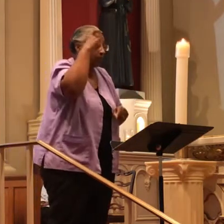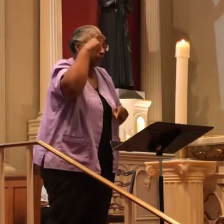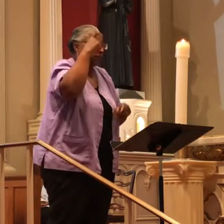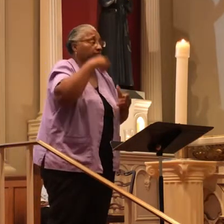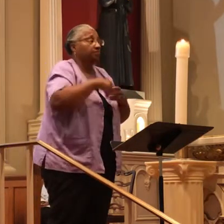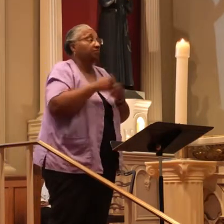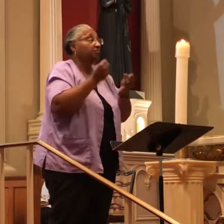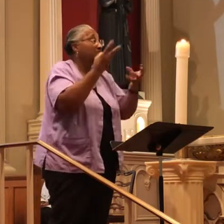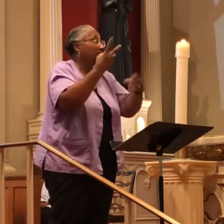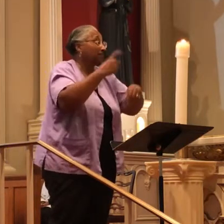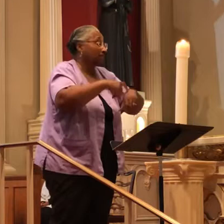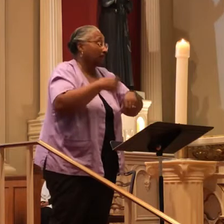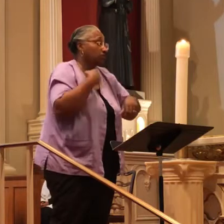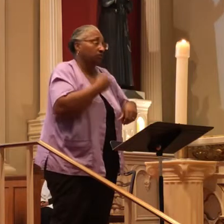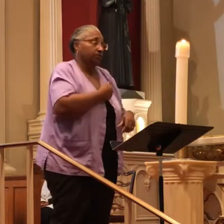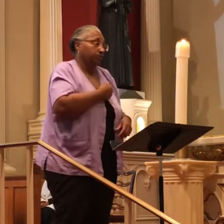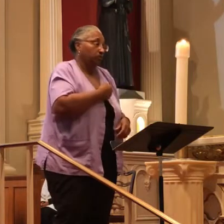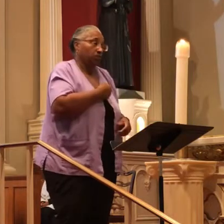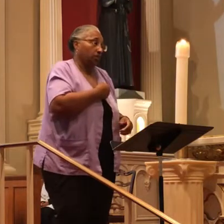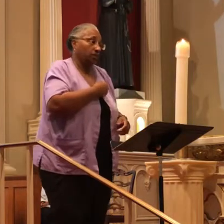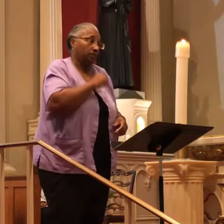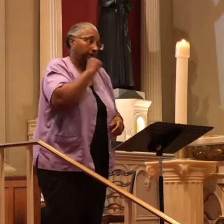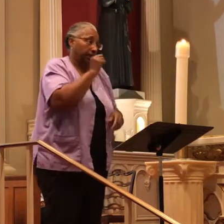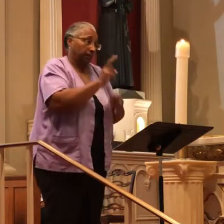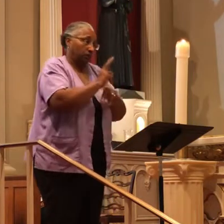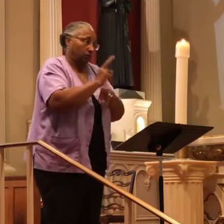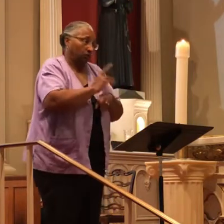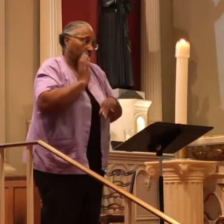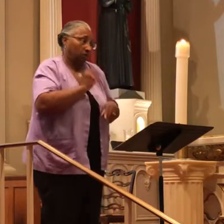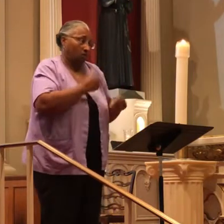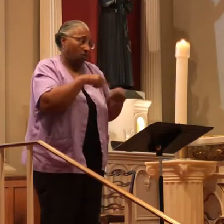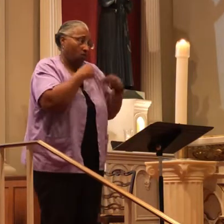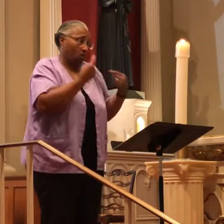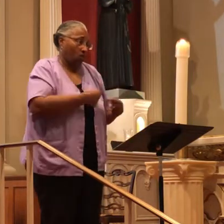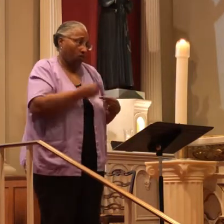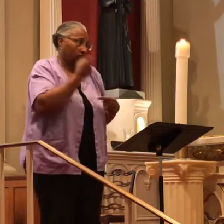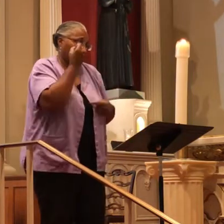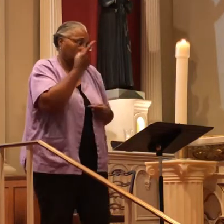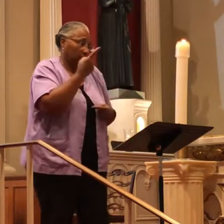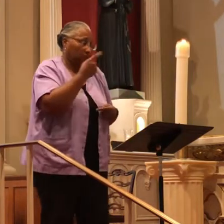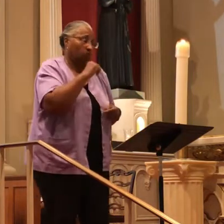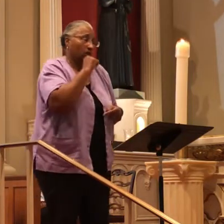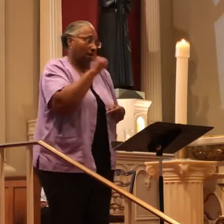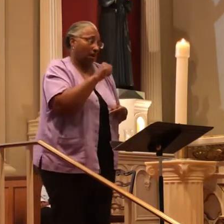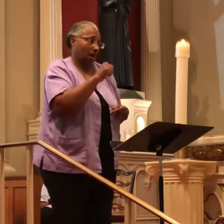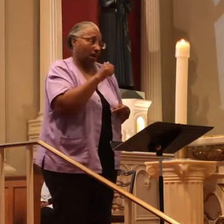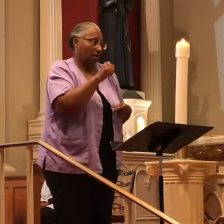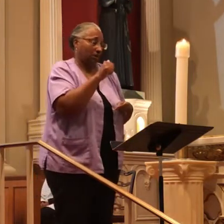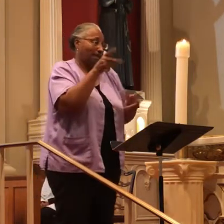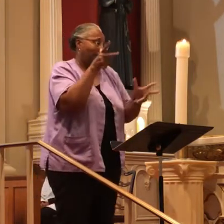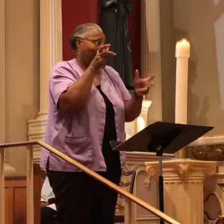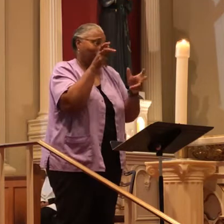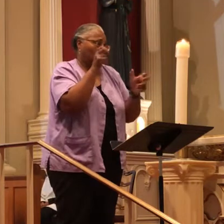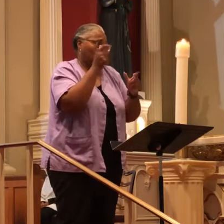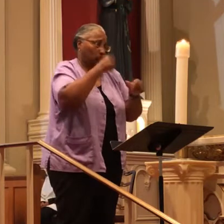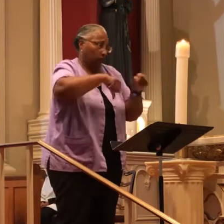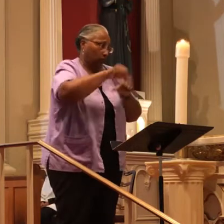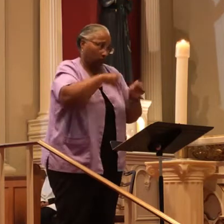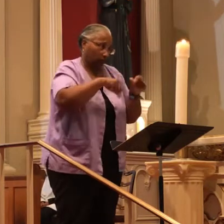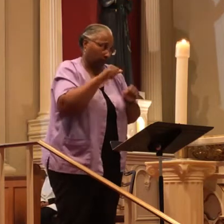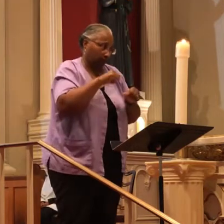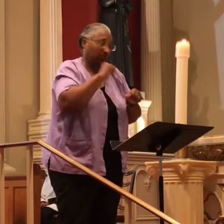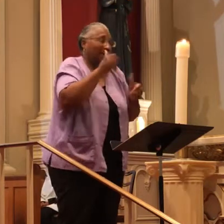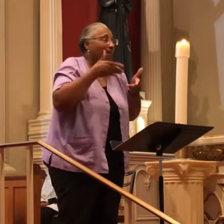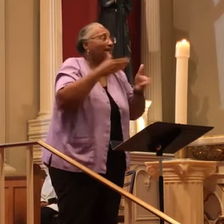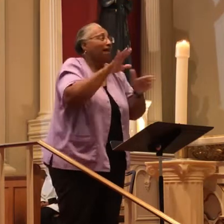an understanding heart. We don't even listen to each other. We don't allow someone to just finish what they are saying. A lot of times,